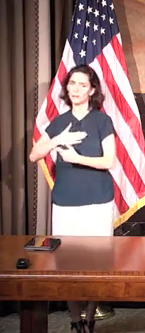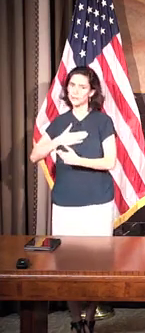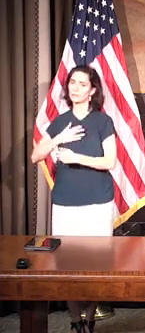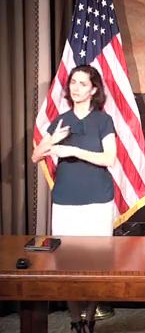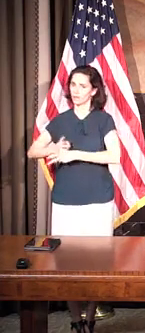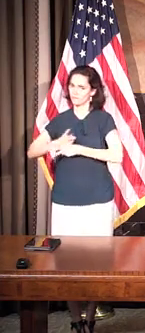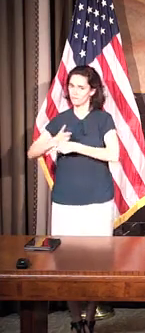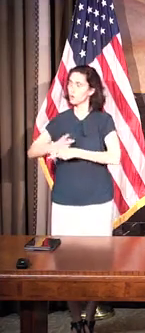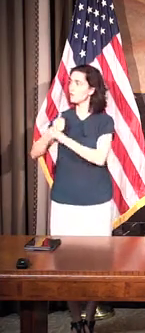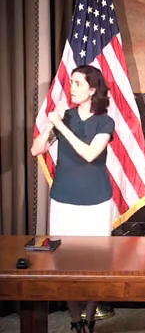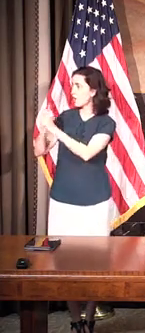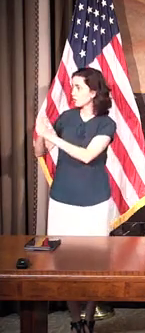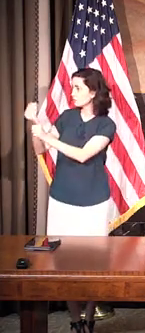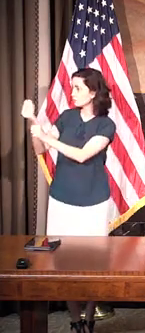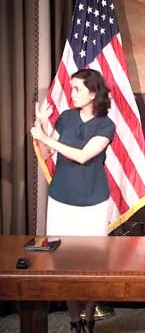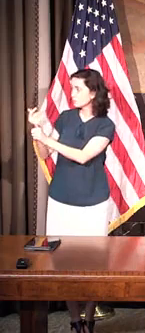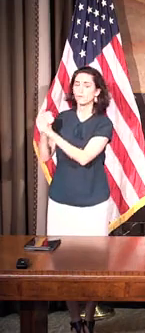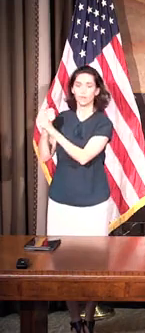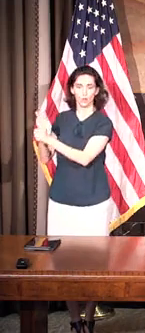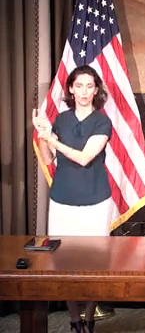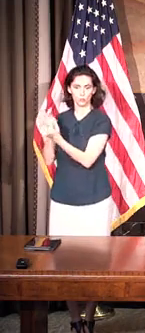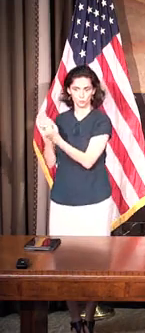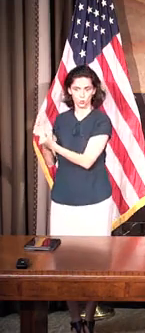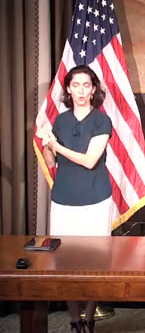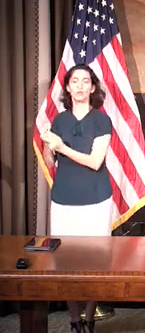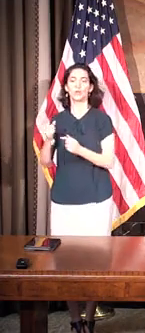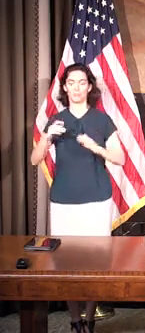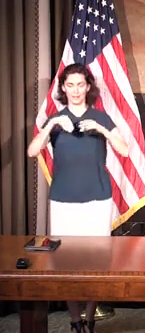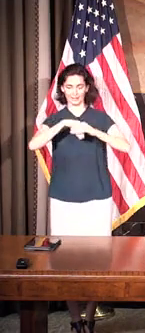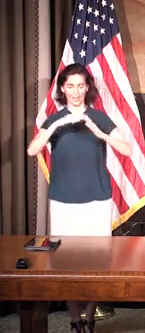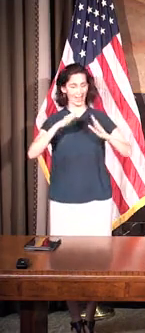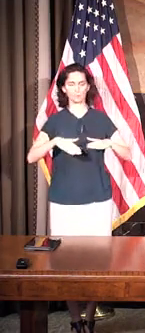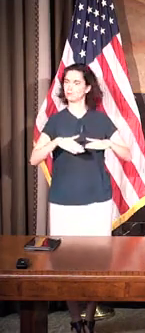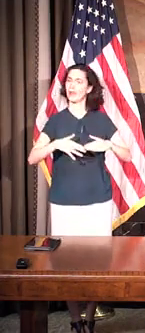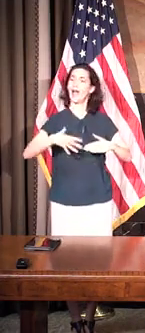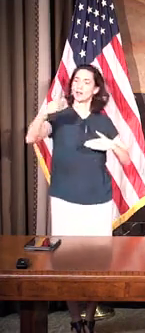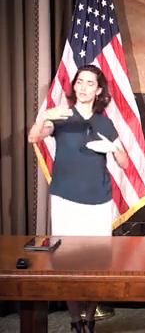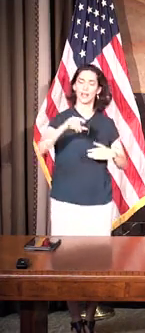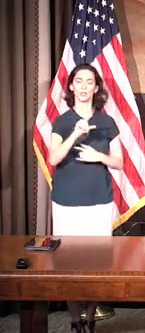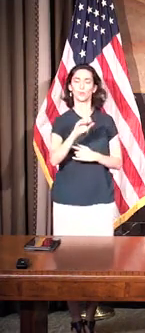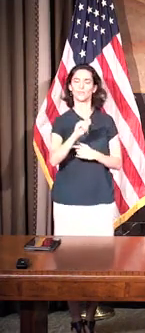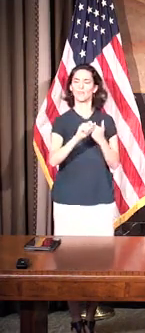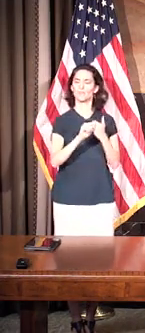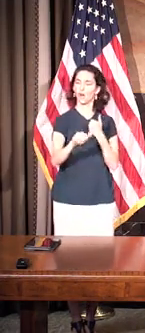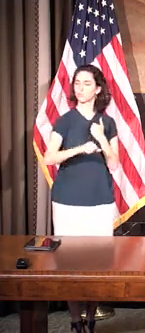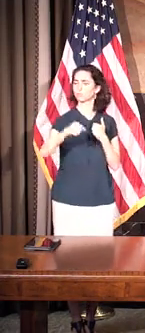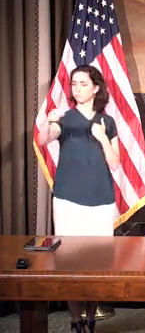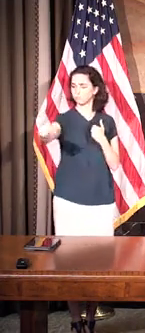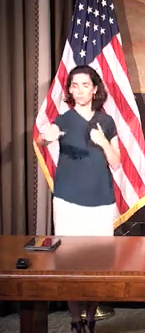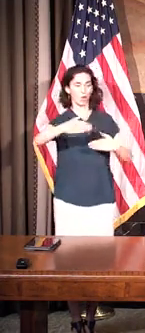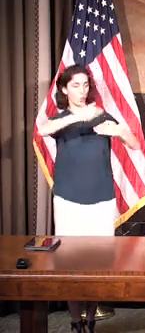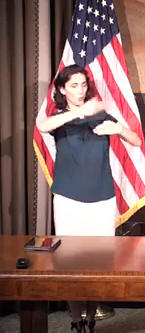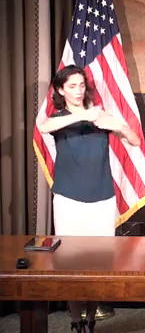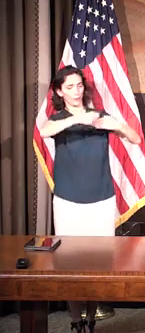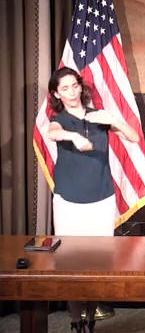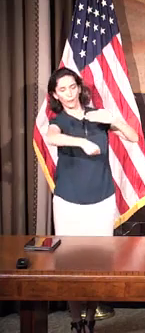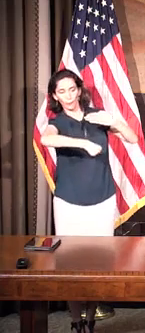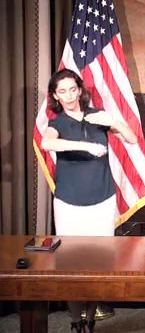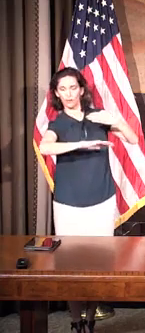giving, which is keep it at least outside and at least 20 feet away from your house. Don't put it underneath a window or a vent, not